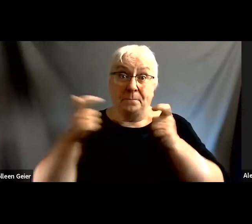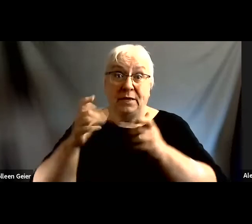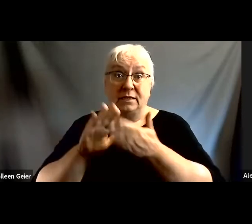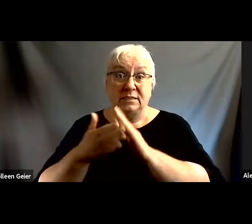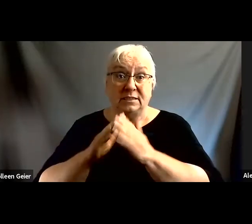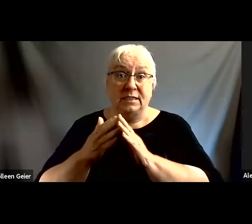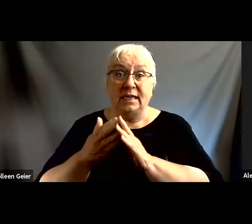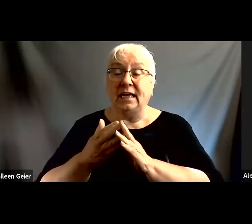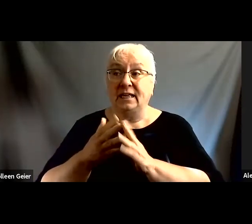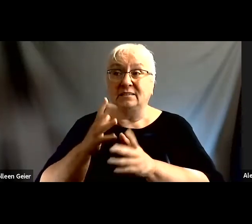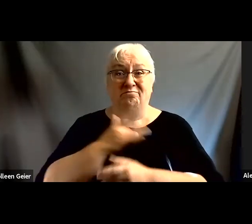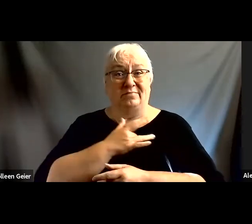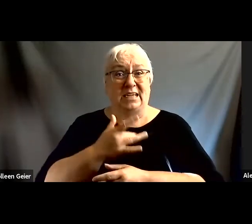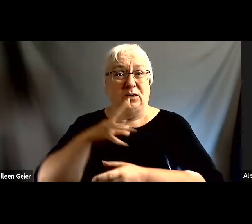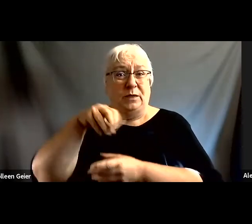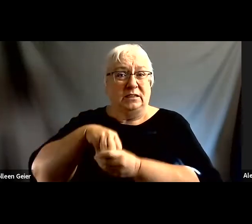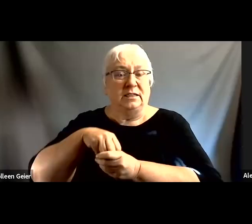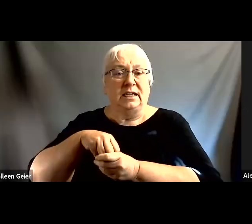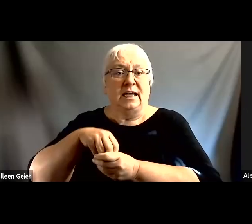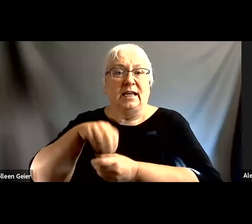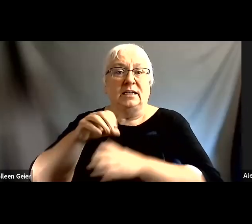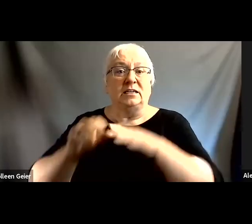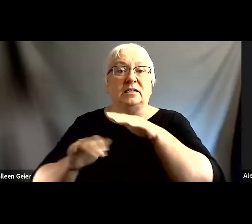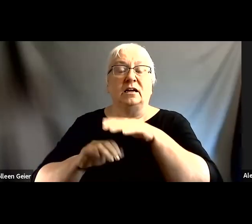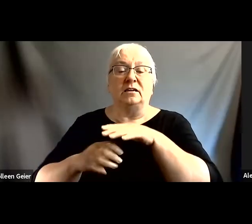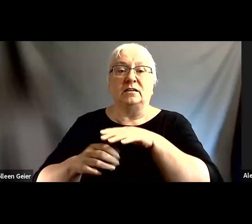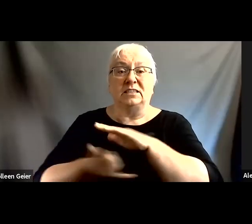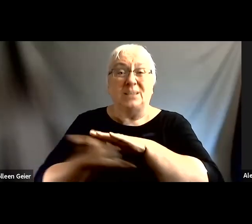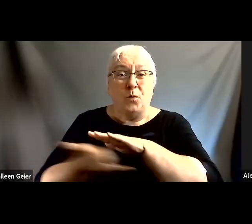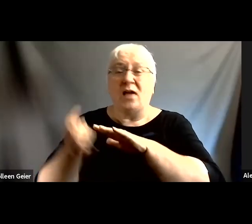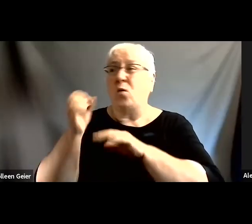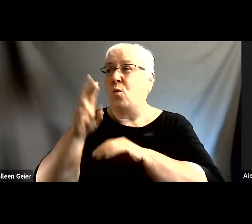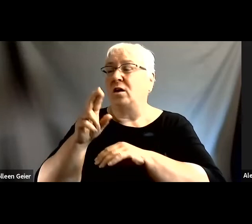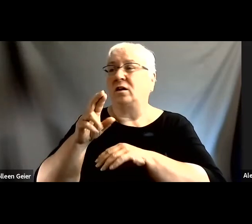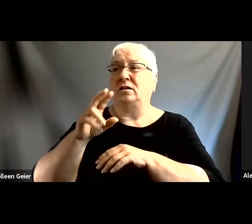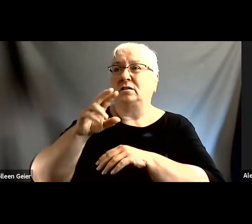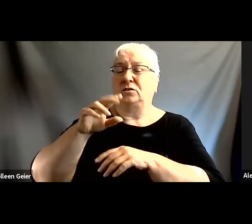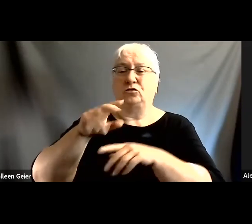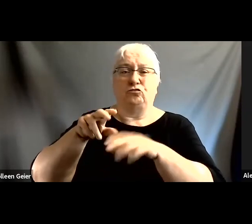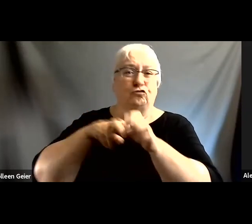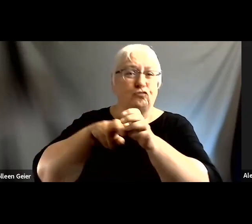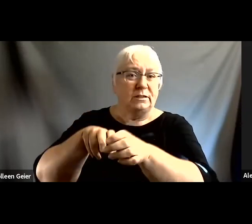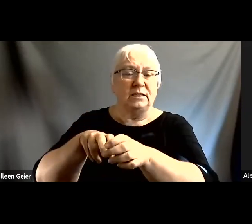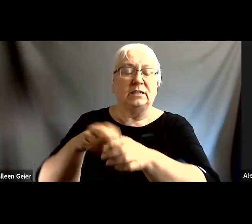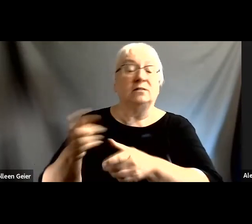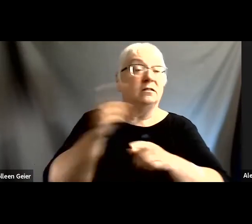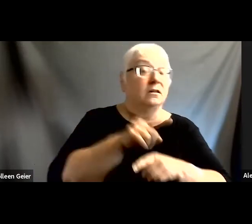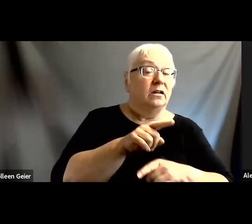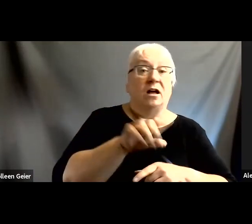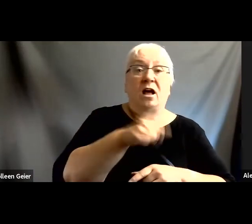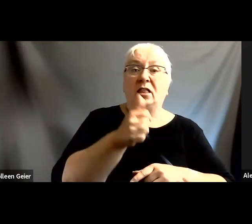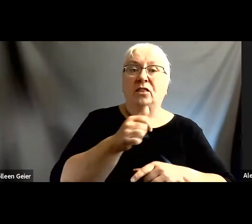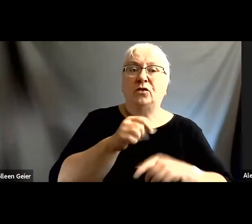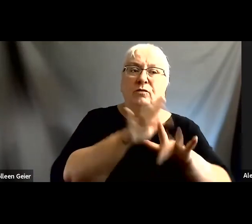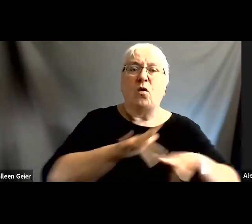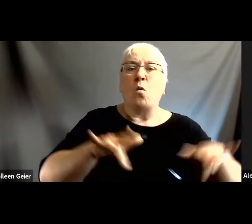primarily travel in enclosed subways or trains versus those that live in wide open spaces full of beaches and ranches